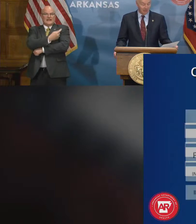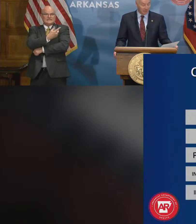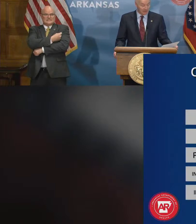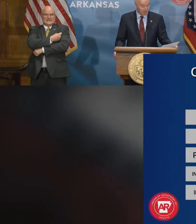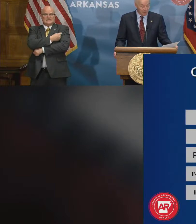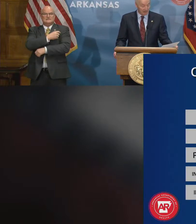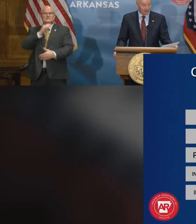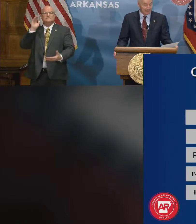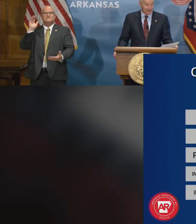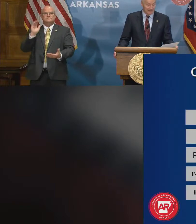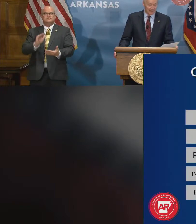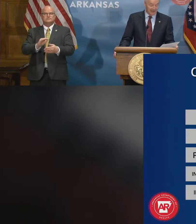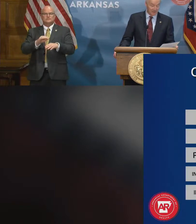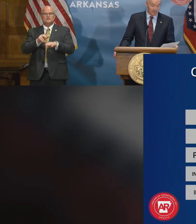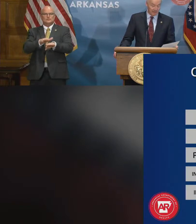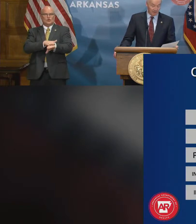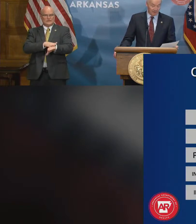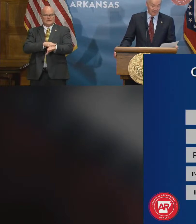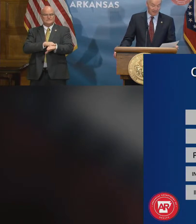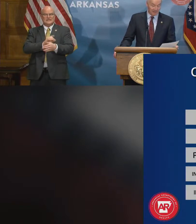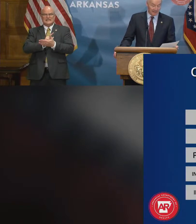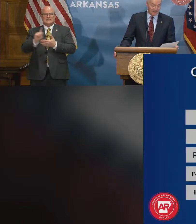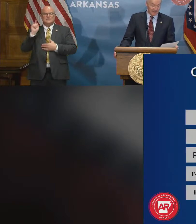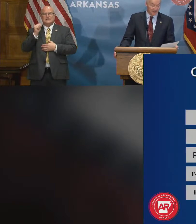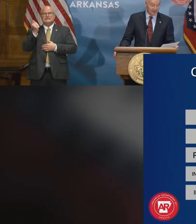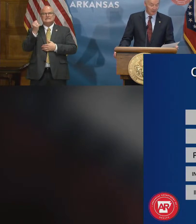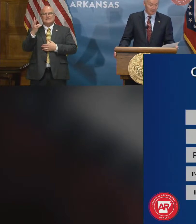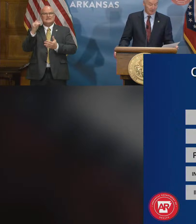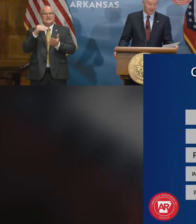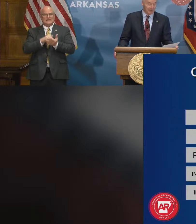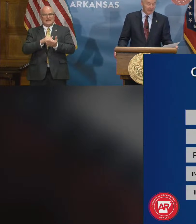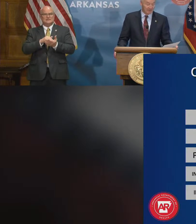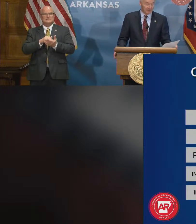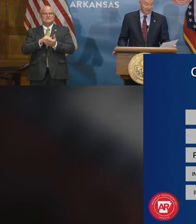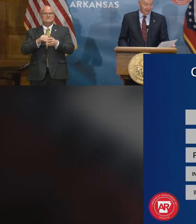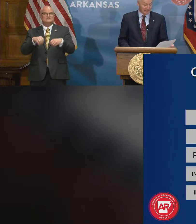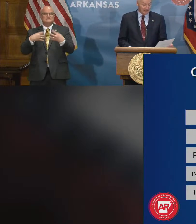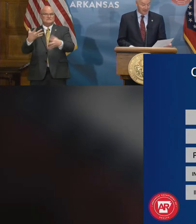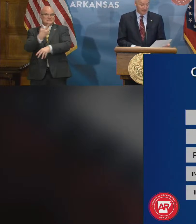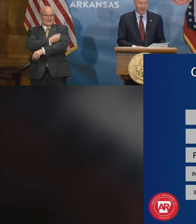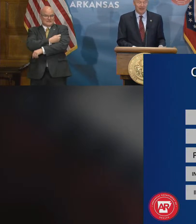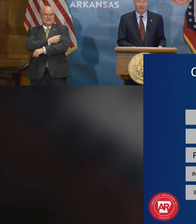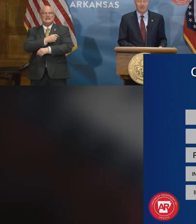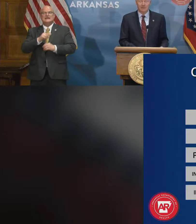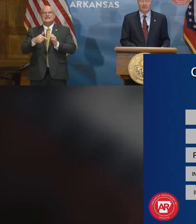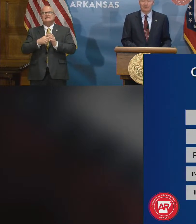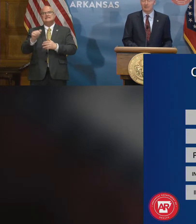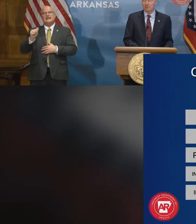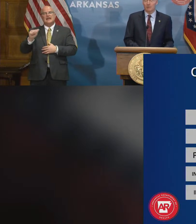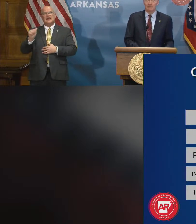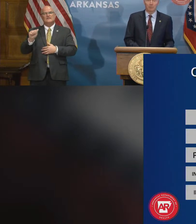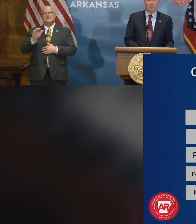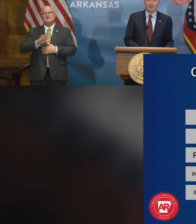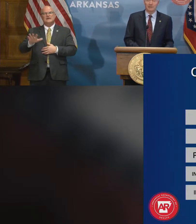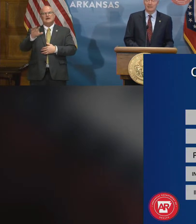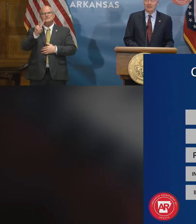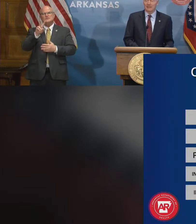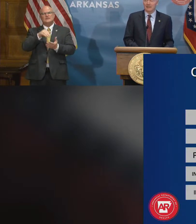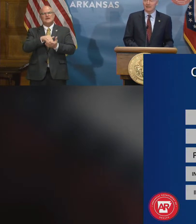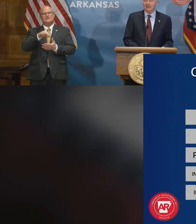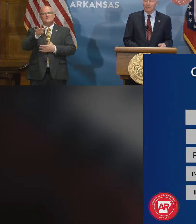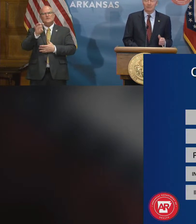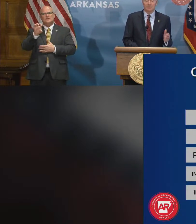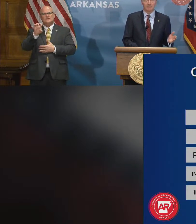Vaccinations have slowed as well. In the last week, only 17,000 doses have been given. This is an average of